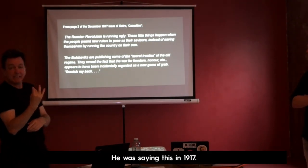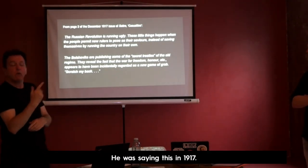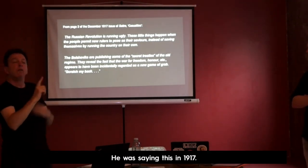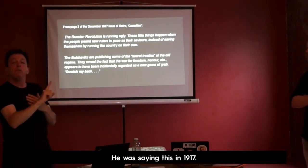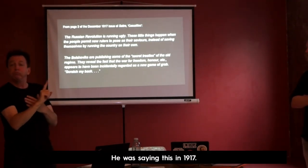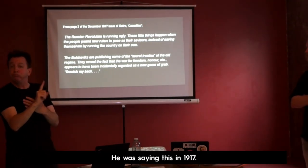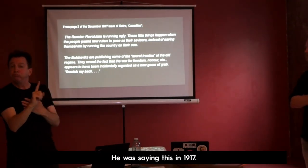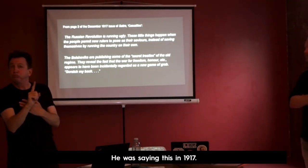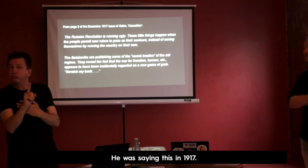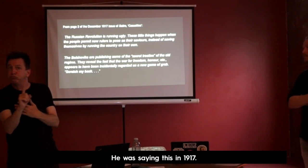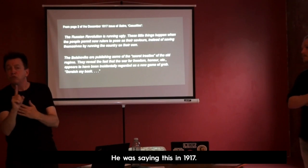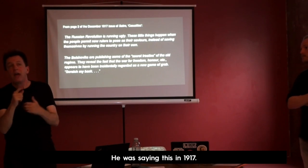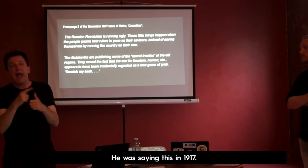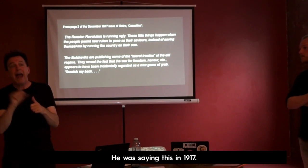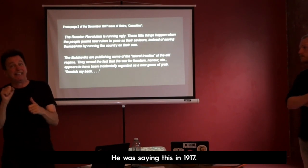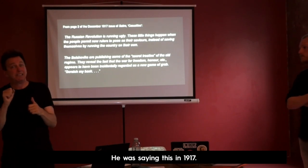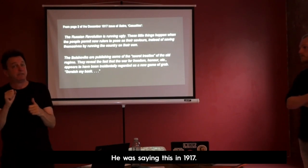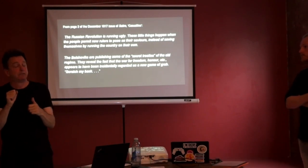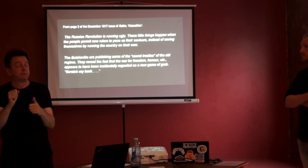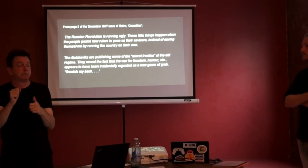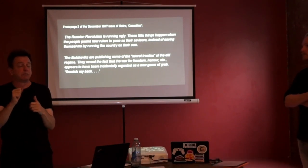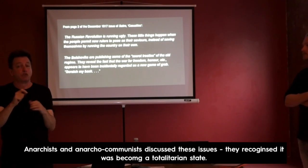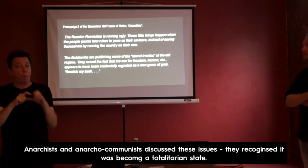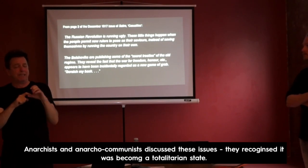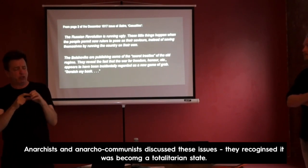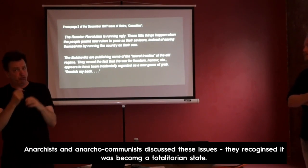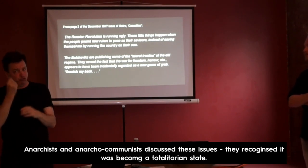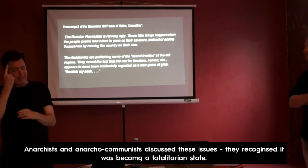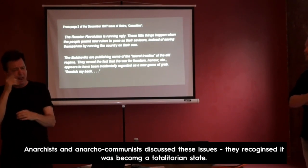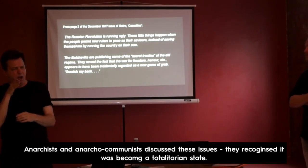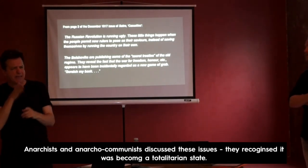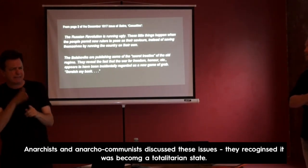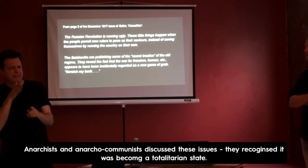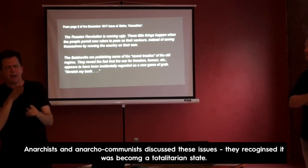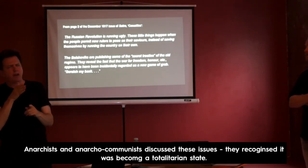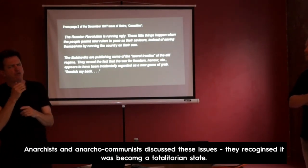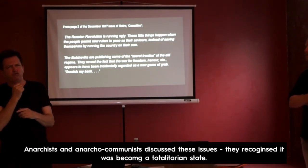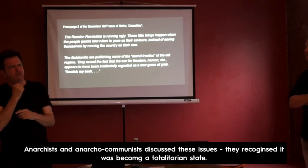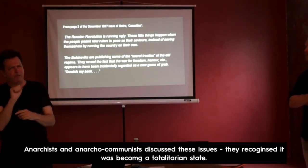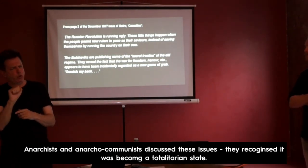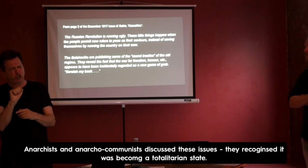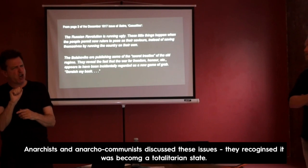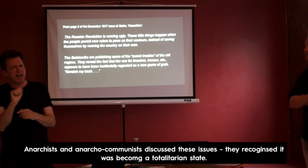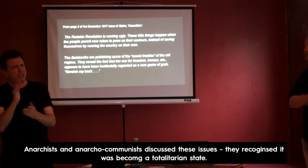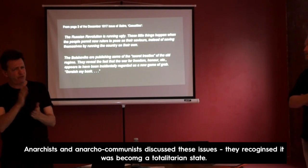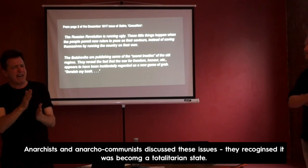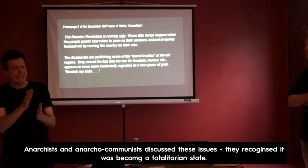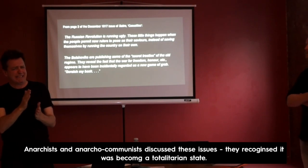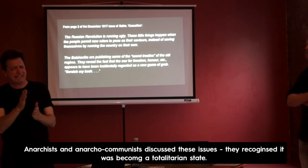And he was saying this in 1917. Now, anarchists and anarcho-communists started to discuss about these issues